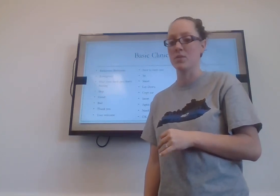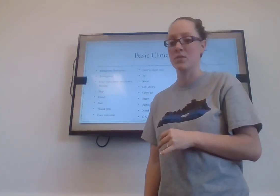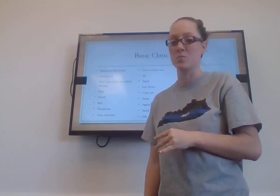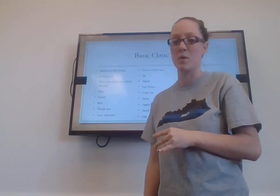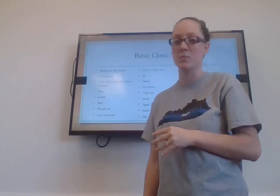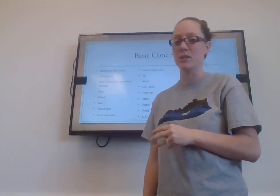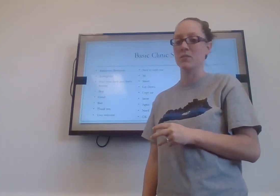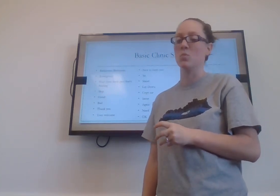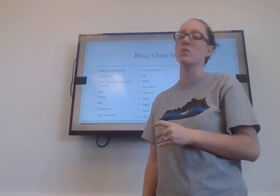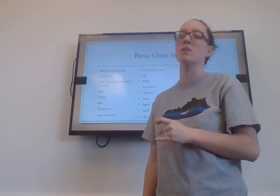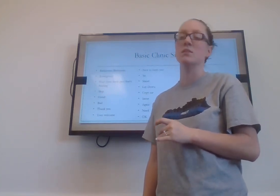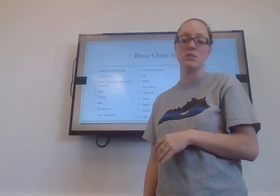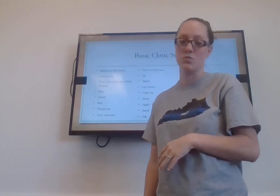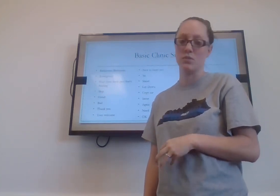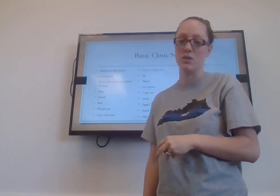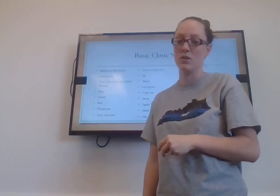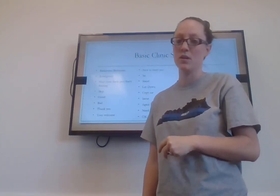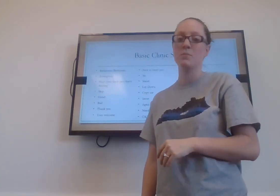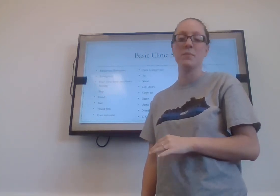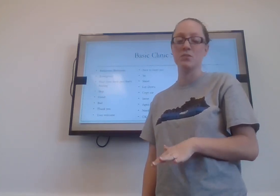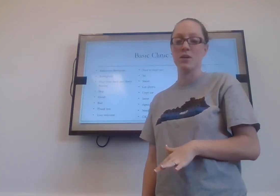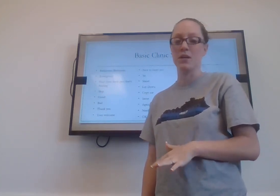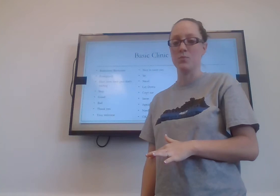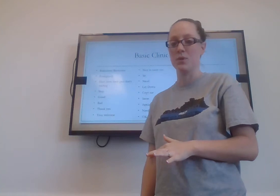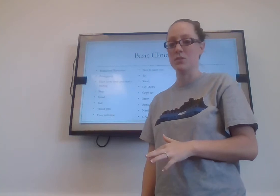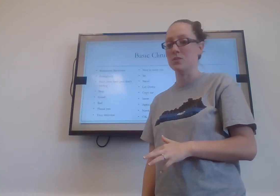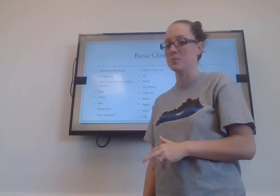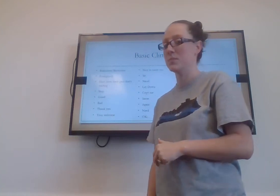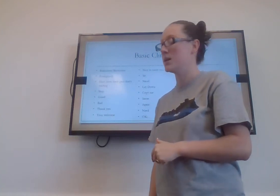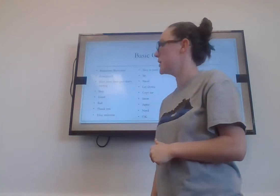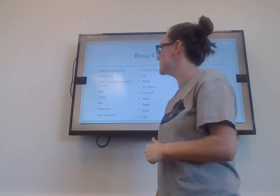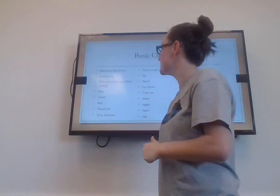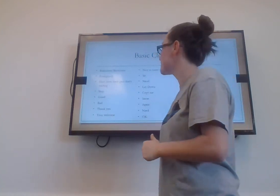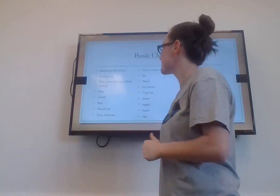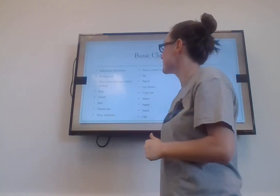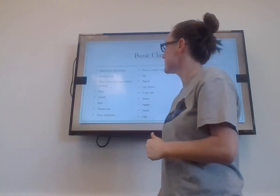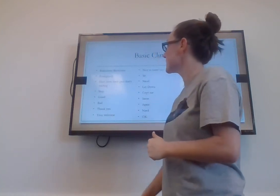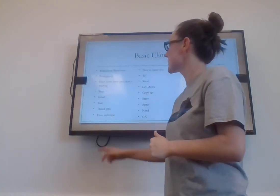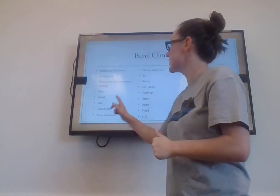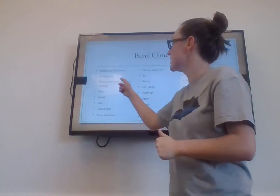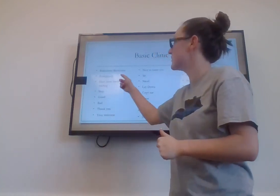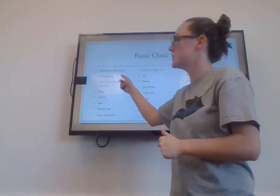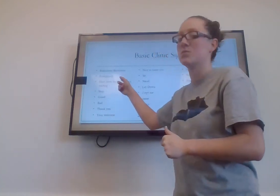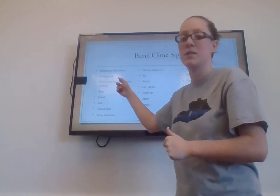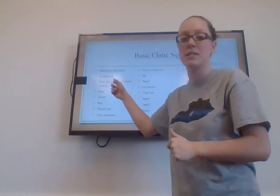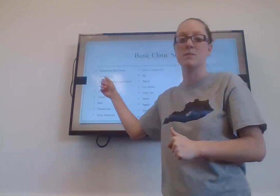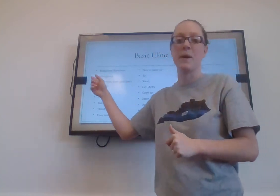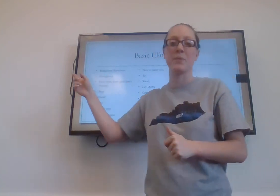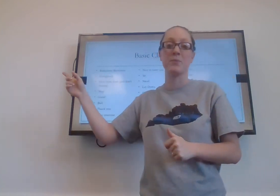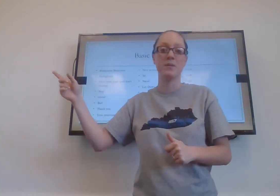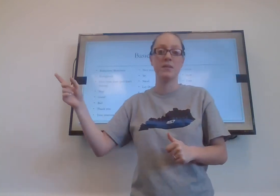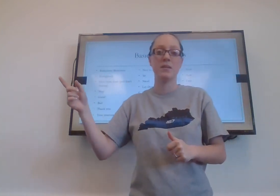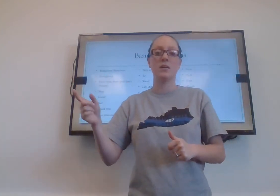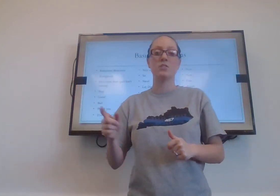There's probably even more than this that you want to know. That's okay. We'll get to them. The first one is bathroom. So there's